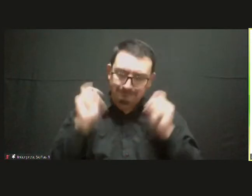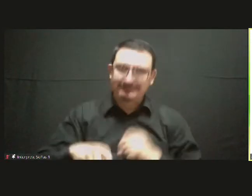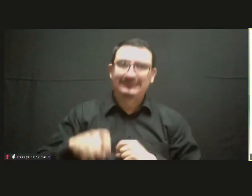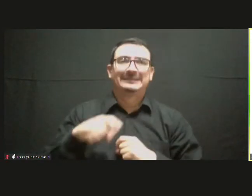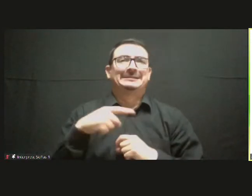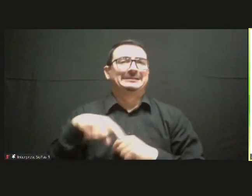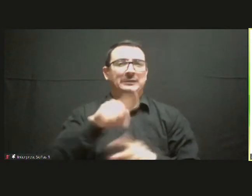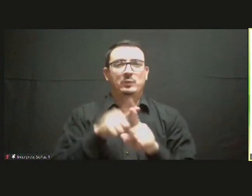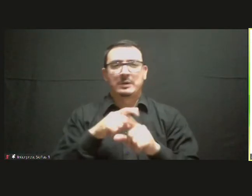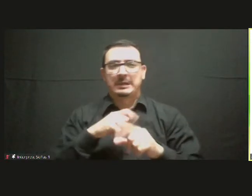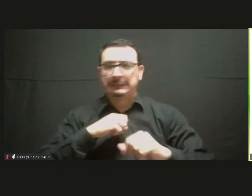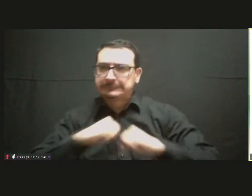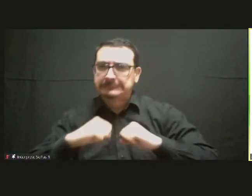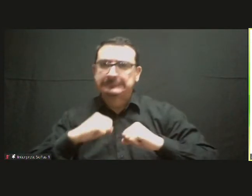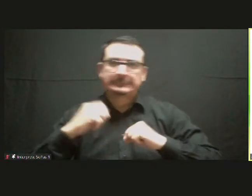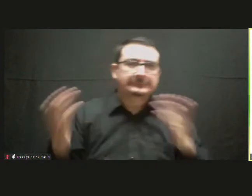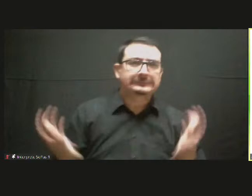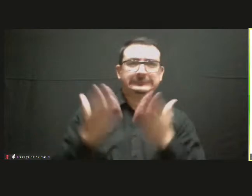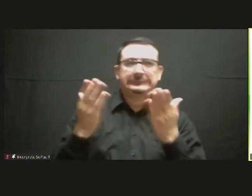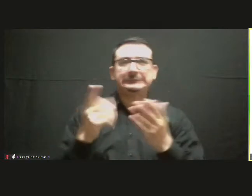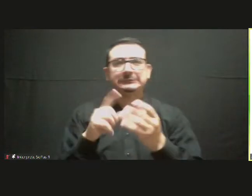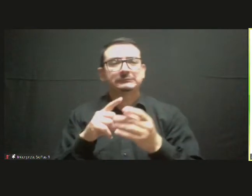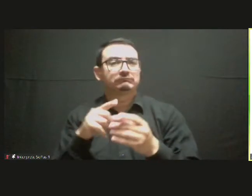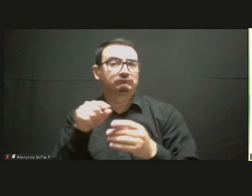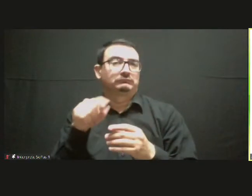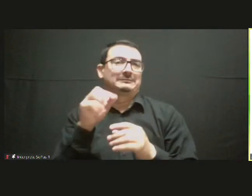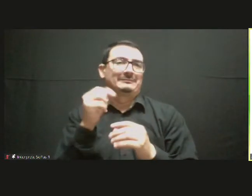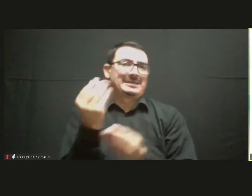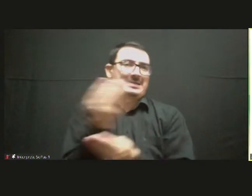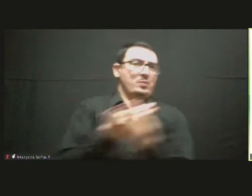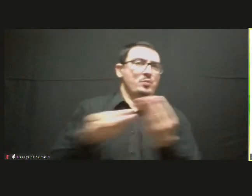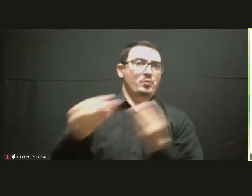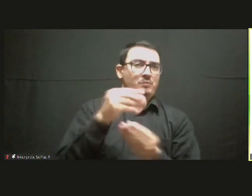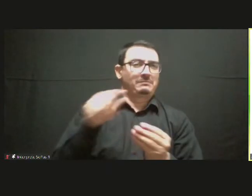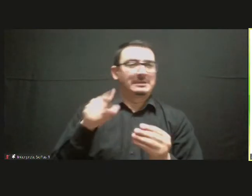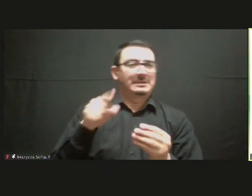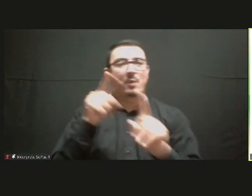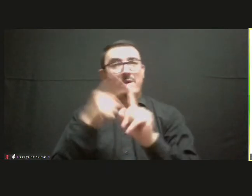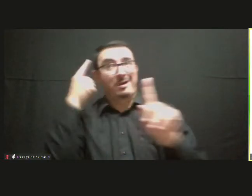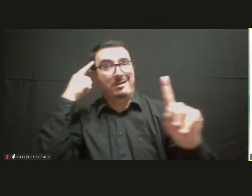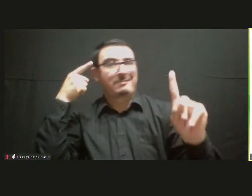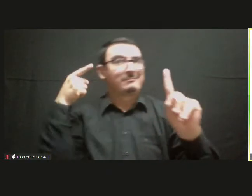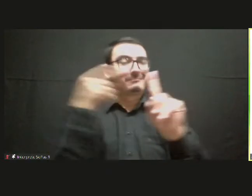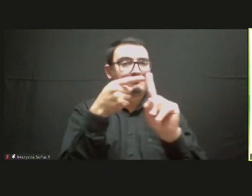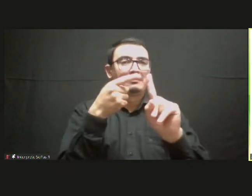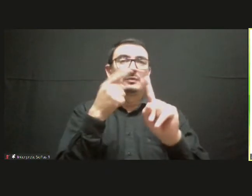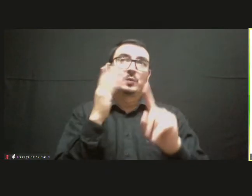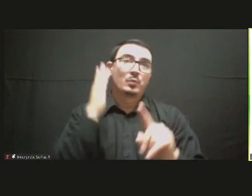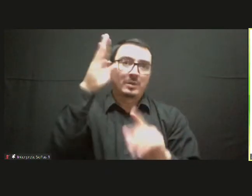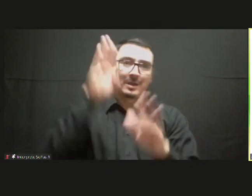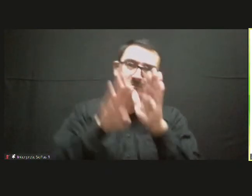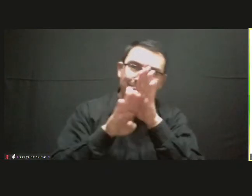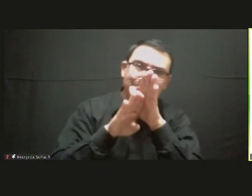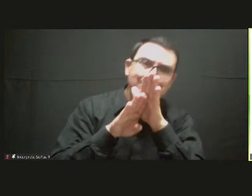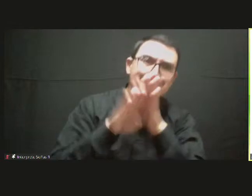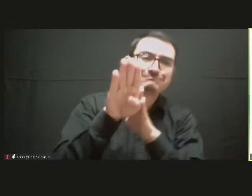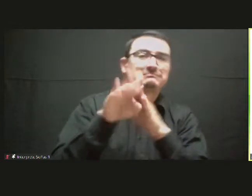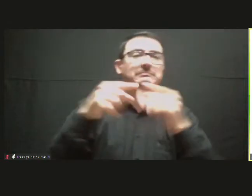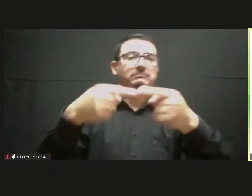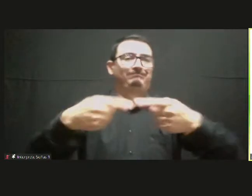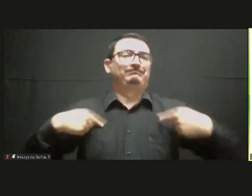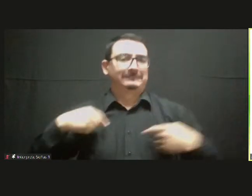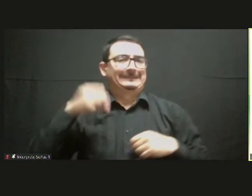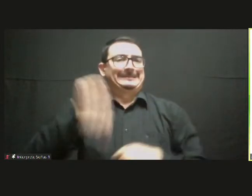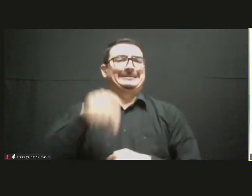SDG targets. This is because, as you have already said and Diane commented,